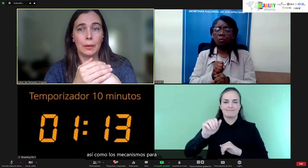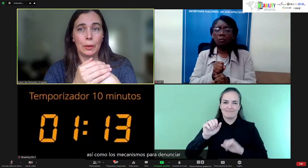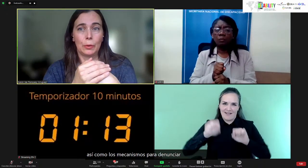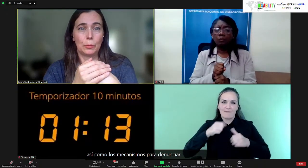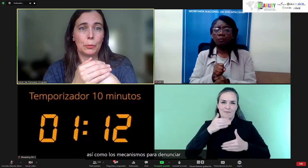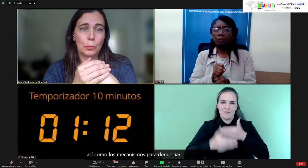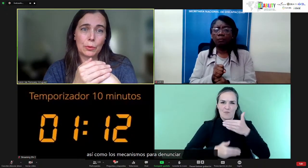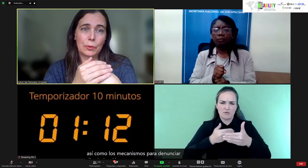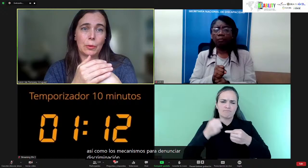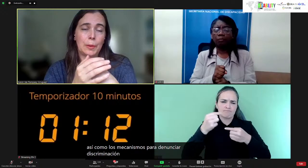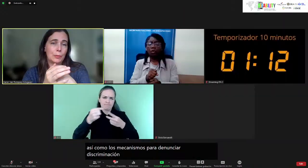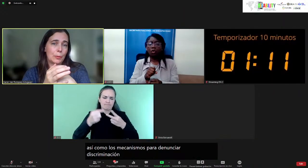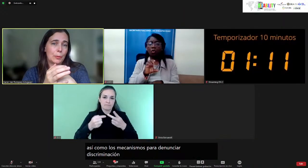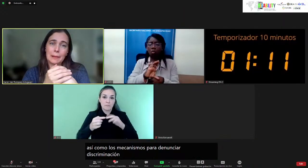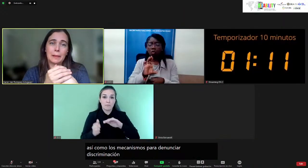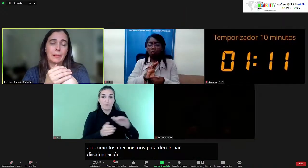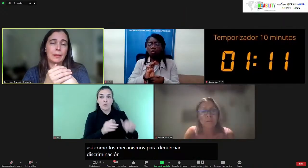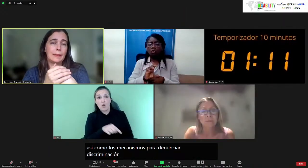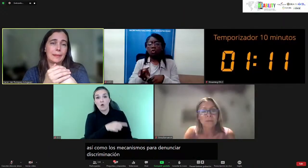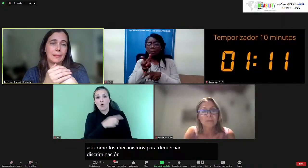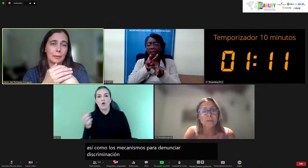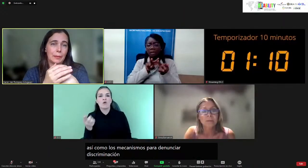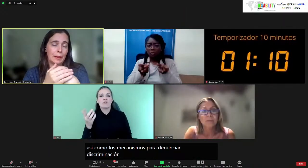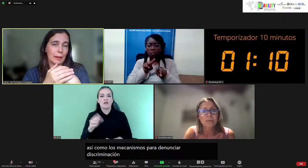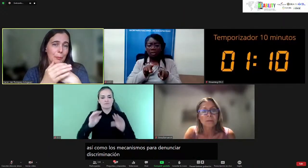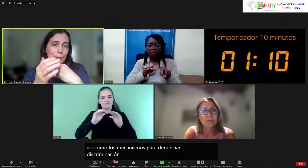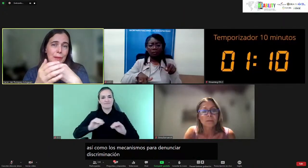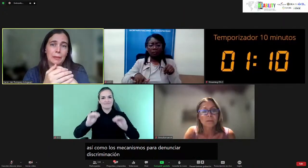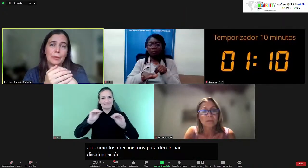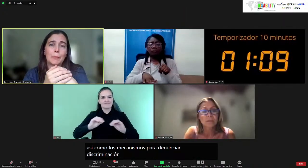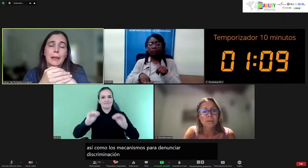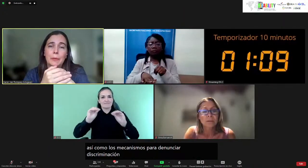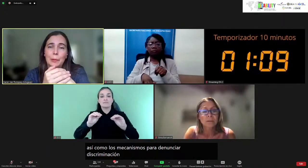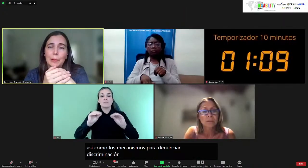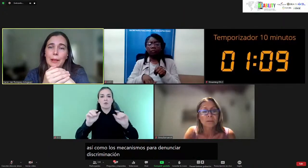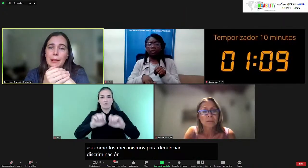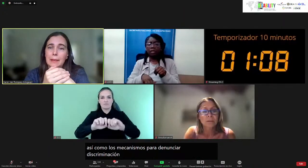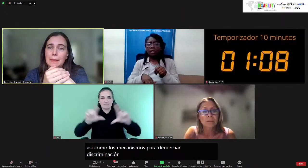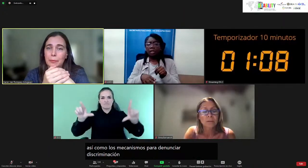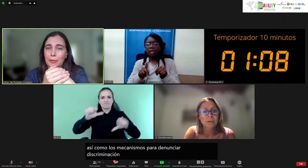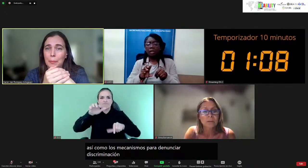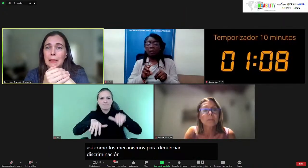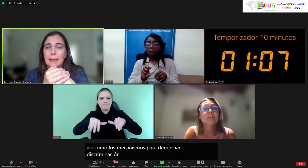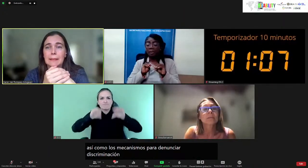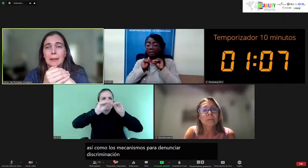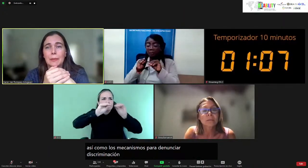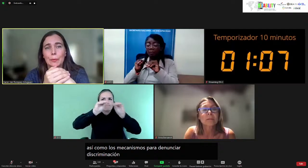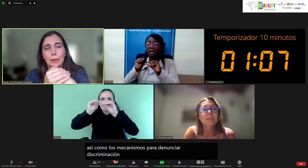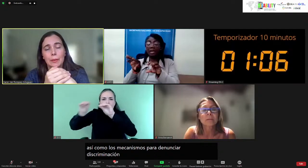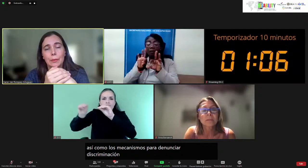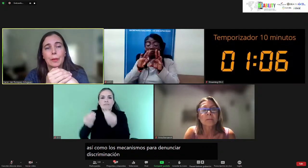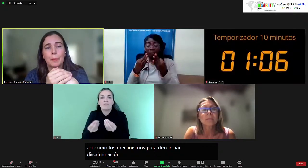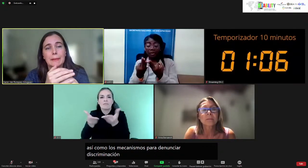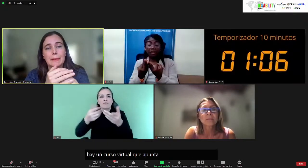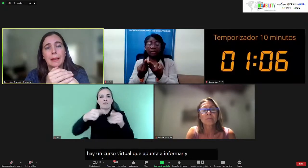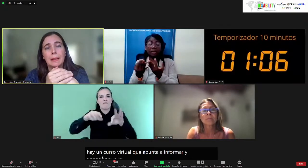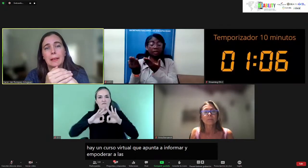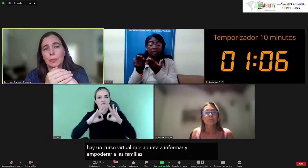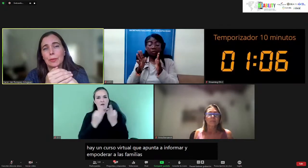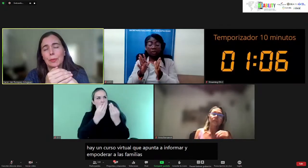are being put together such as the generation of a virtual course aiming at